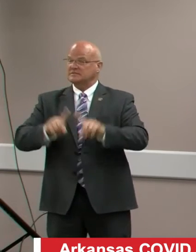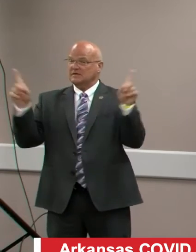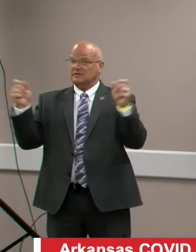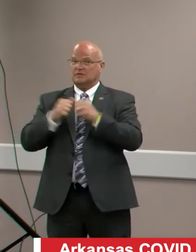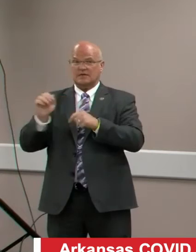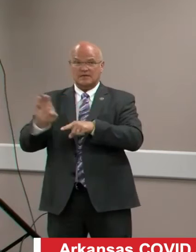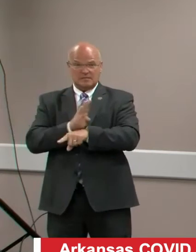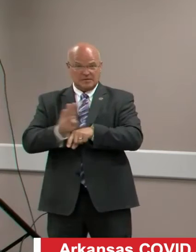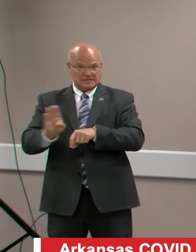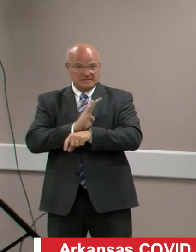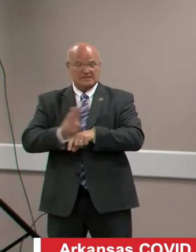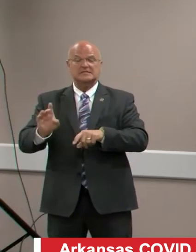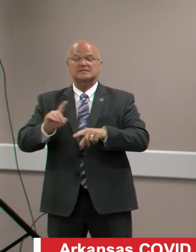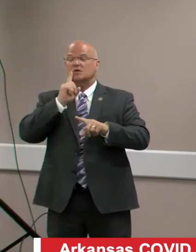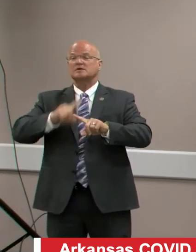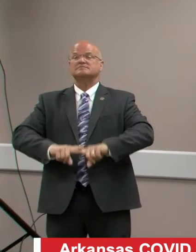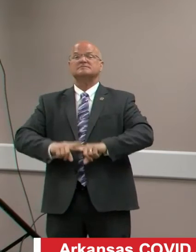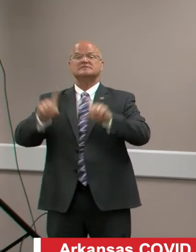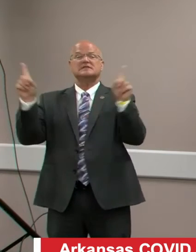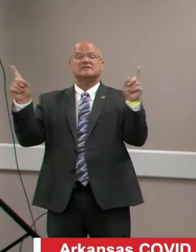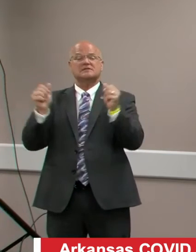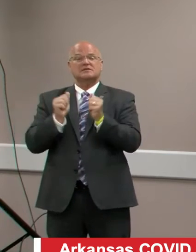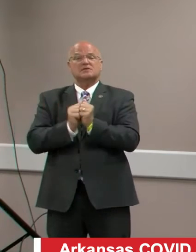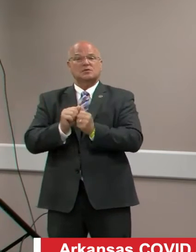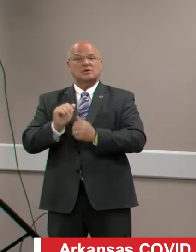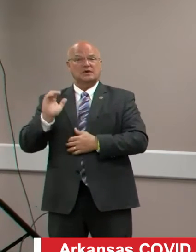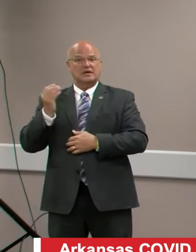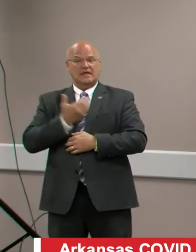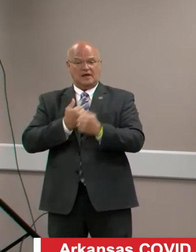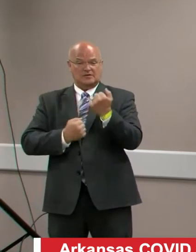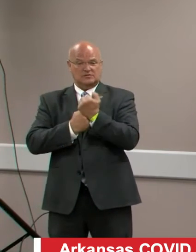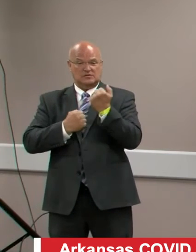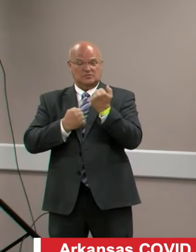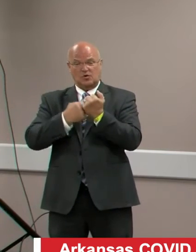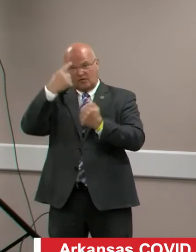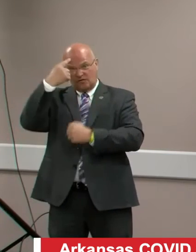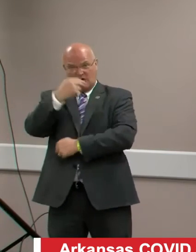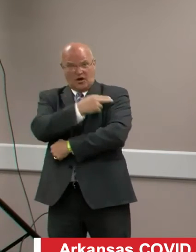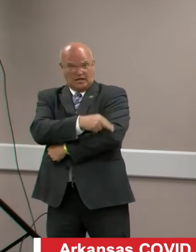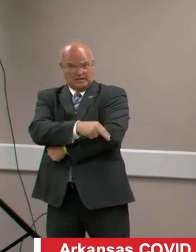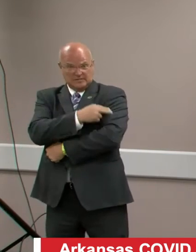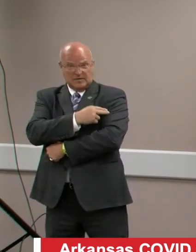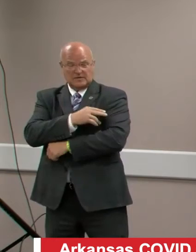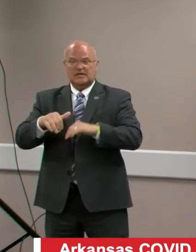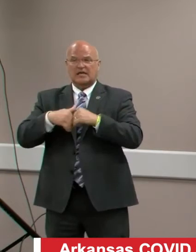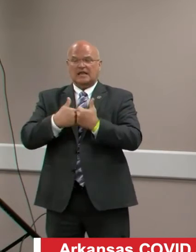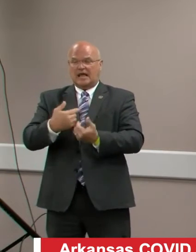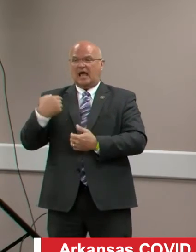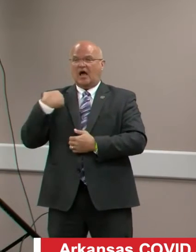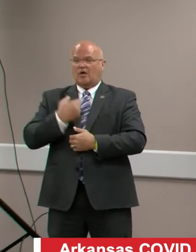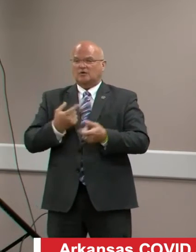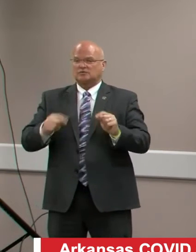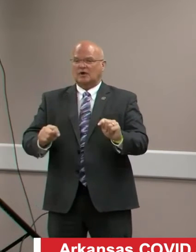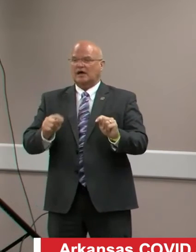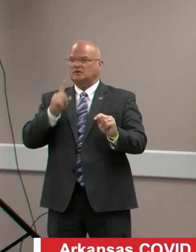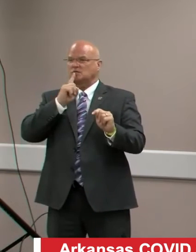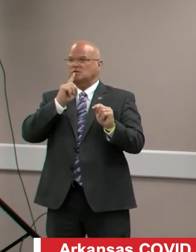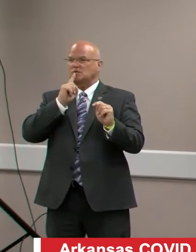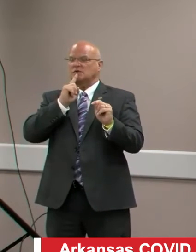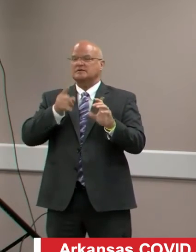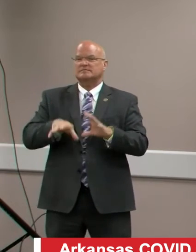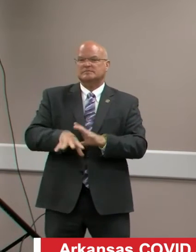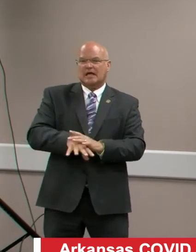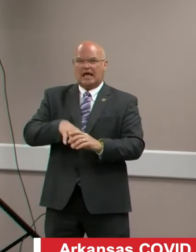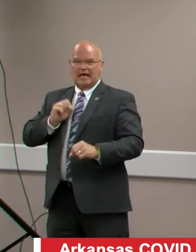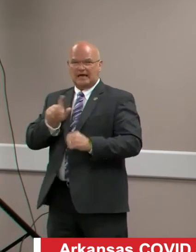our businesses. It's made a difference with our support for hospitals and how we've trying to pull ourselves out